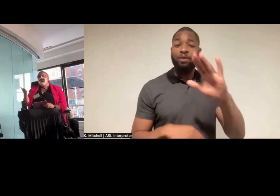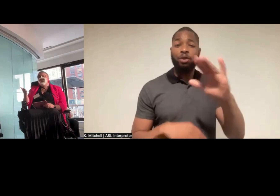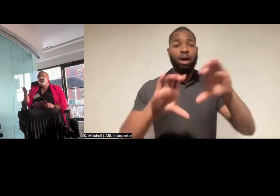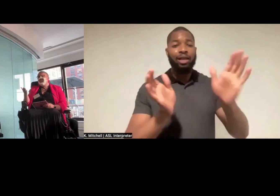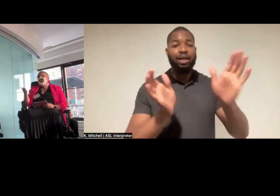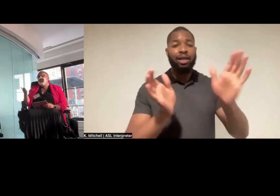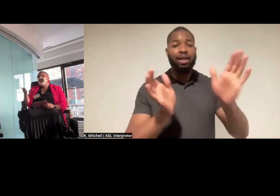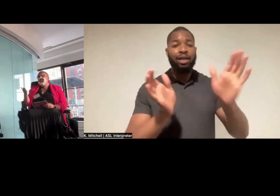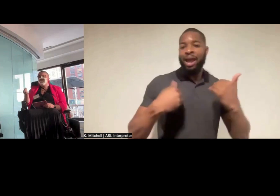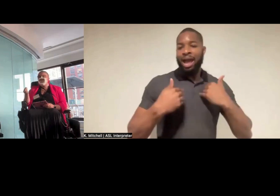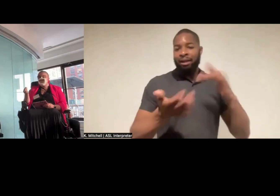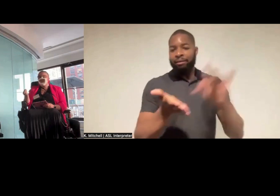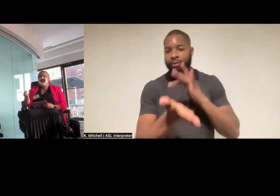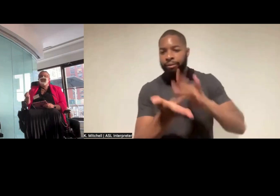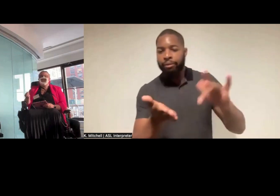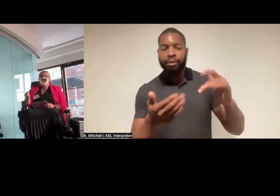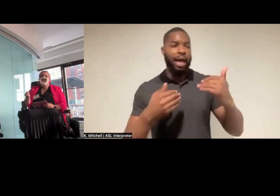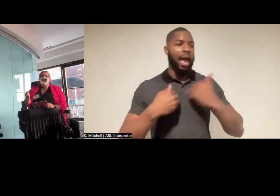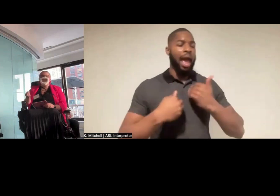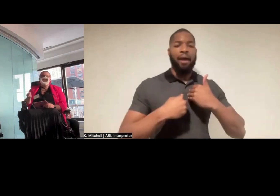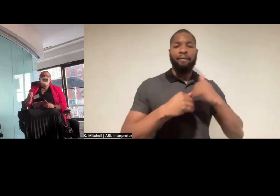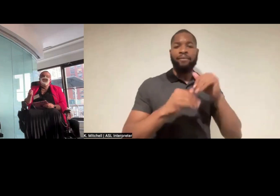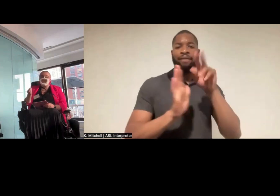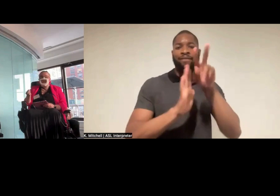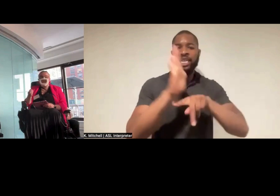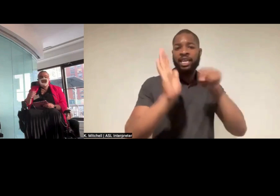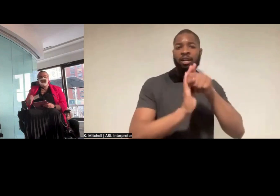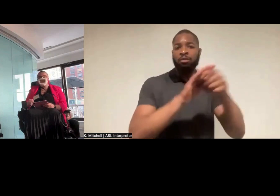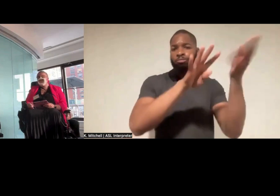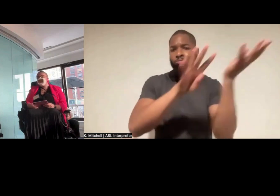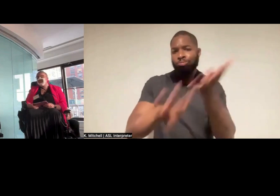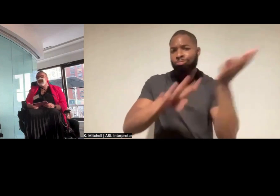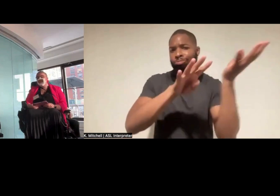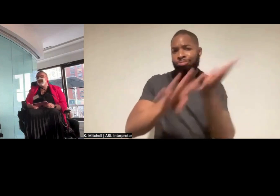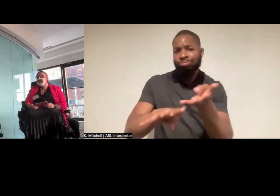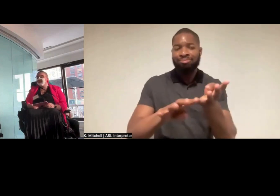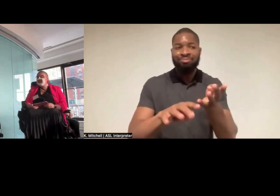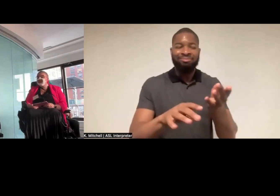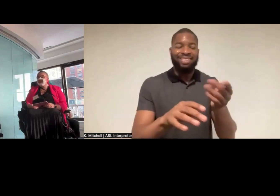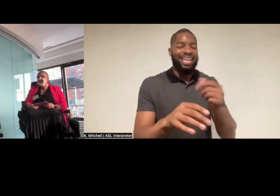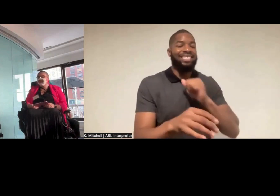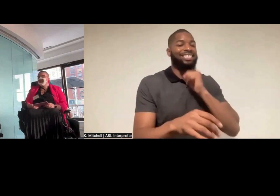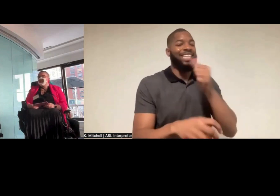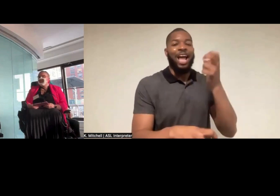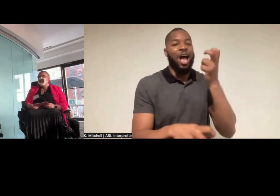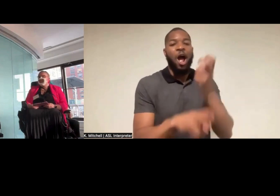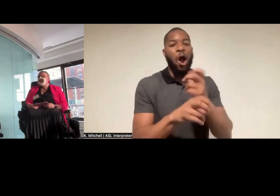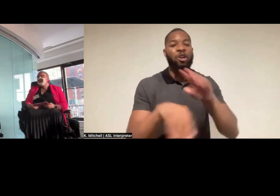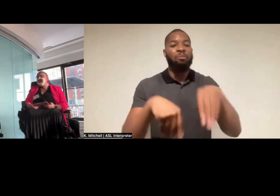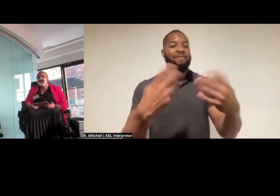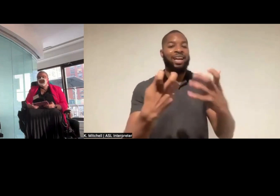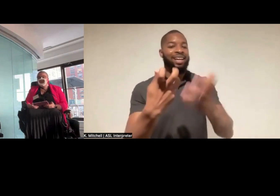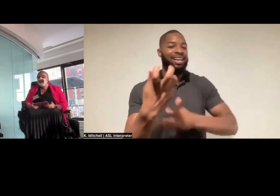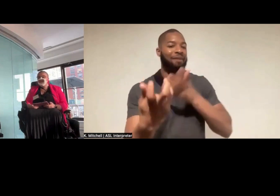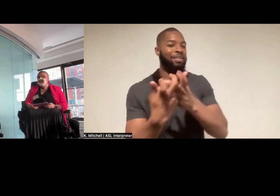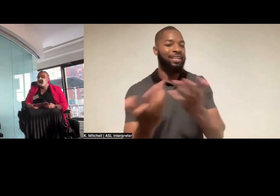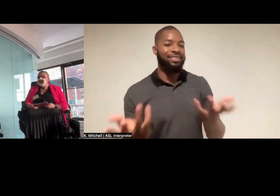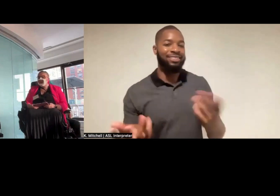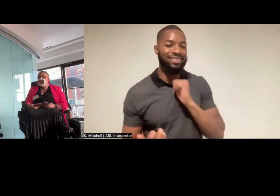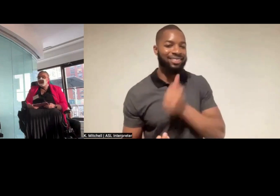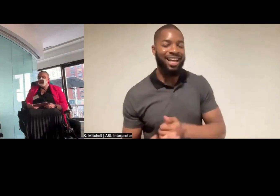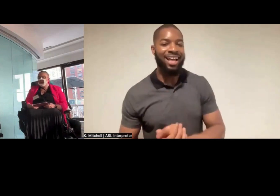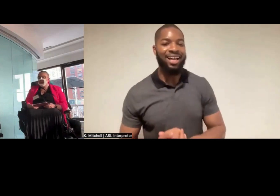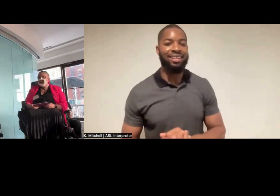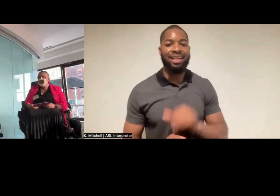have mics and video stream directly into a classroom, it's not that hard to make that available to students. So it's just like one